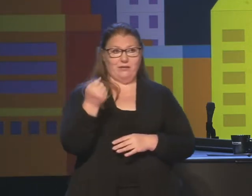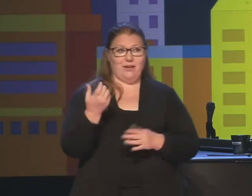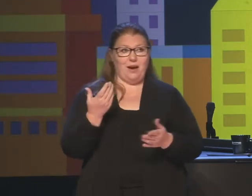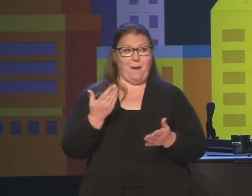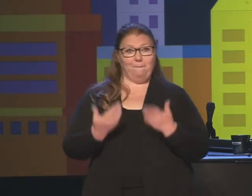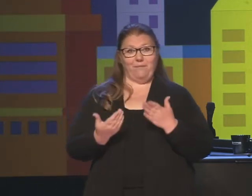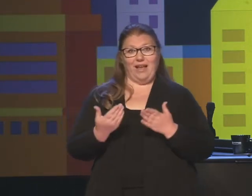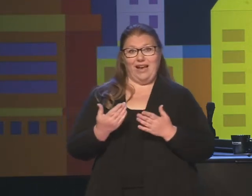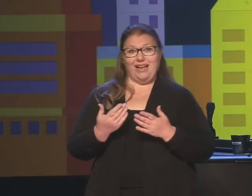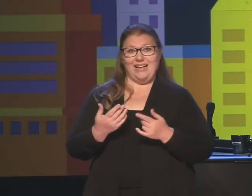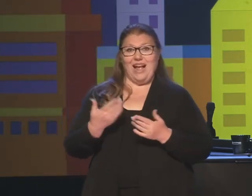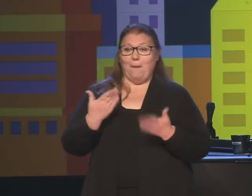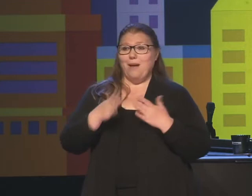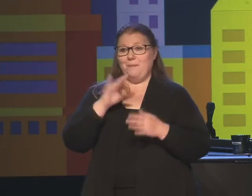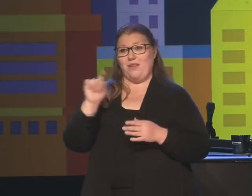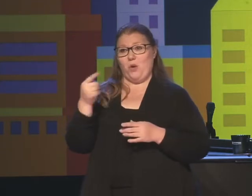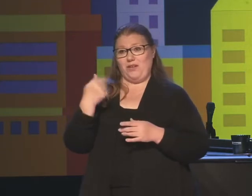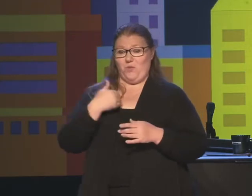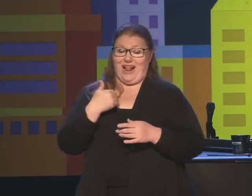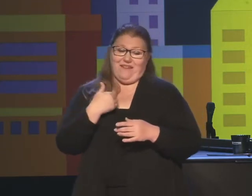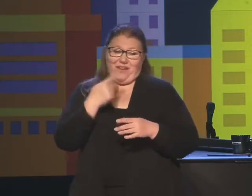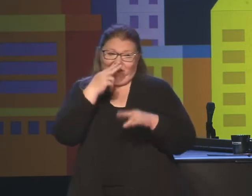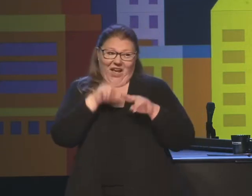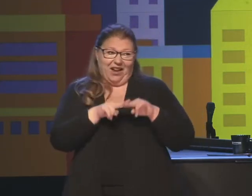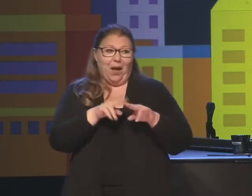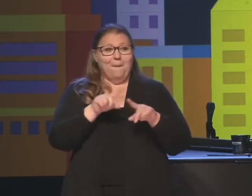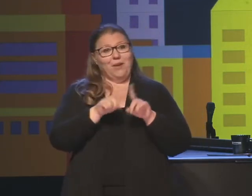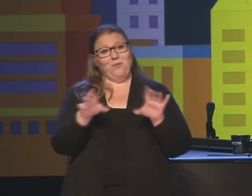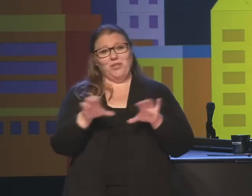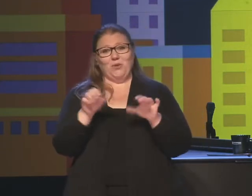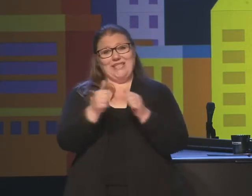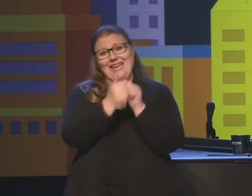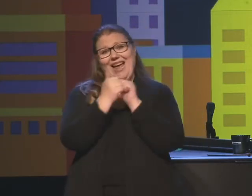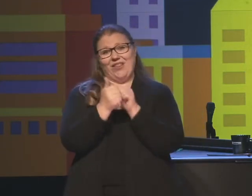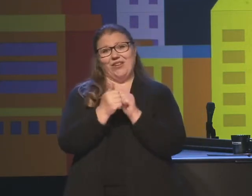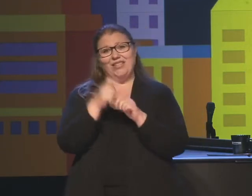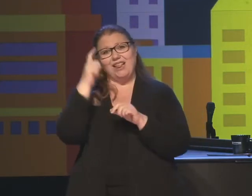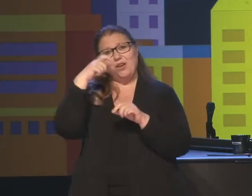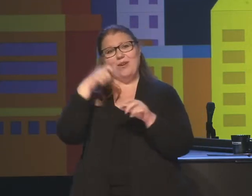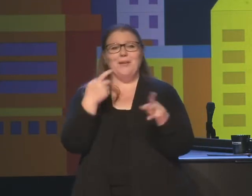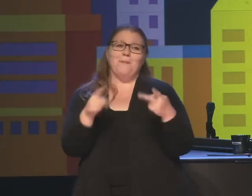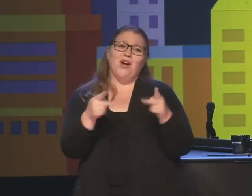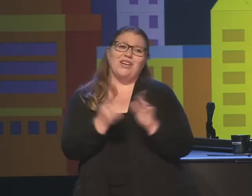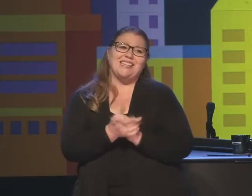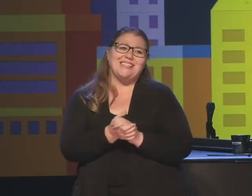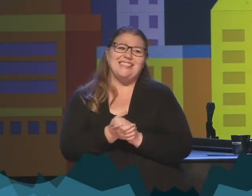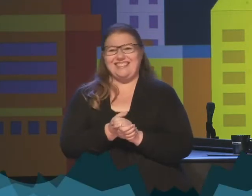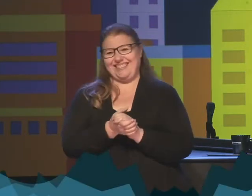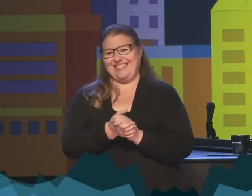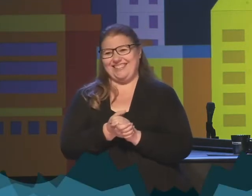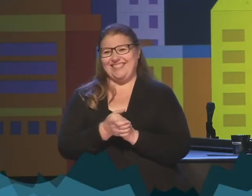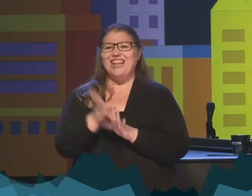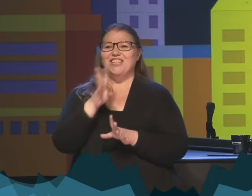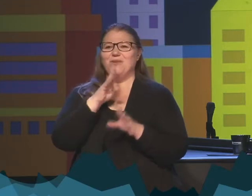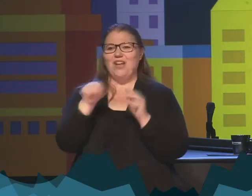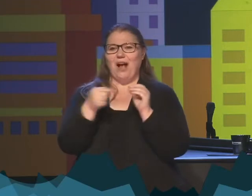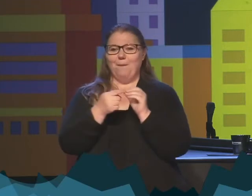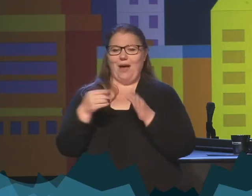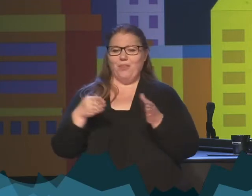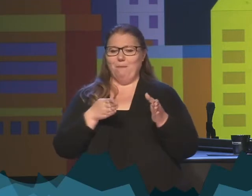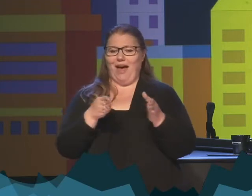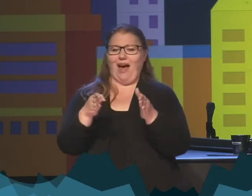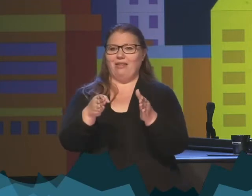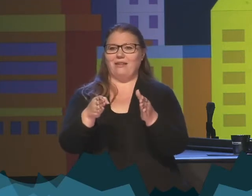the only one having fun doing this, but we'll do it together. It'll be like a little wisdom party, okay? So let's talk about the path,